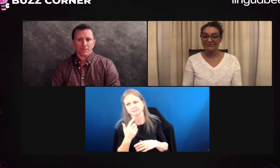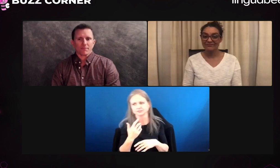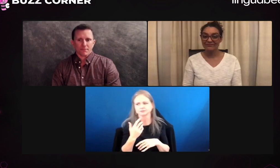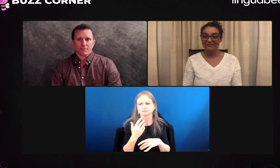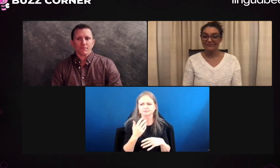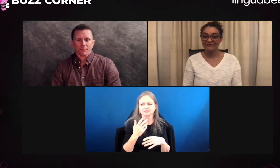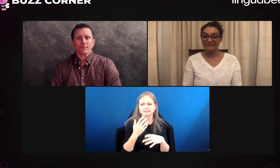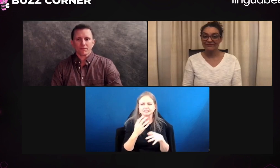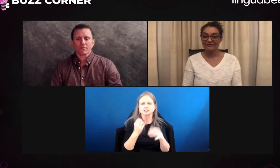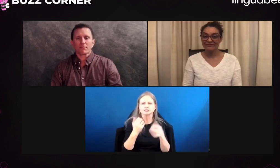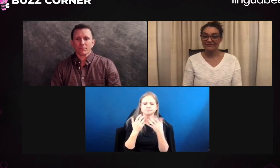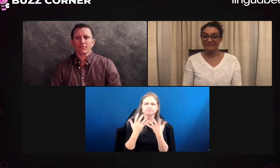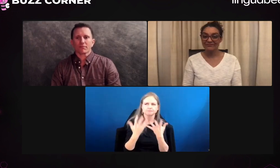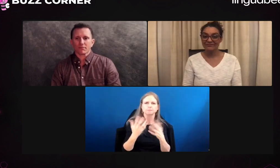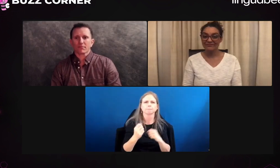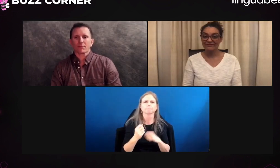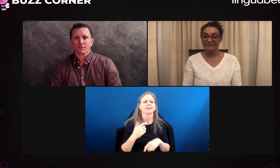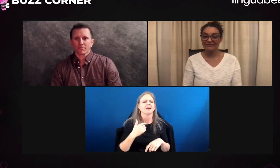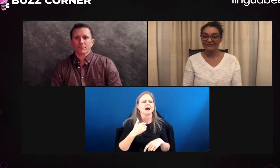that.